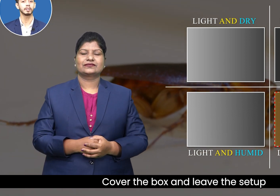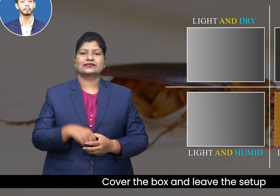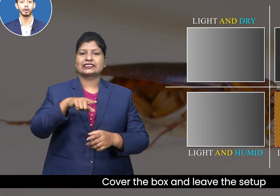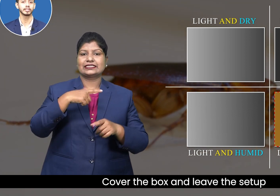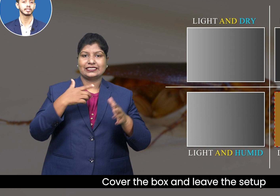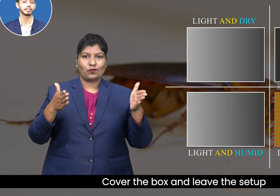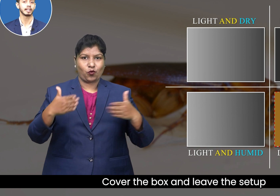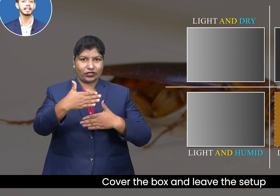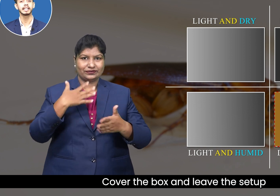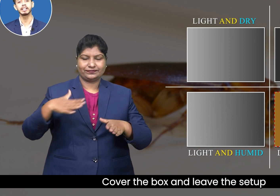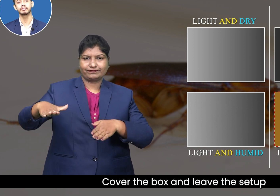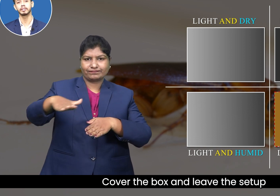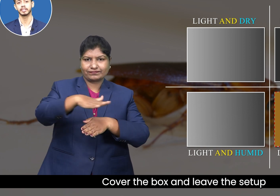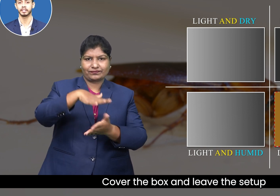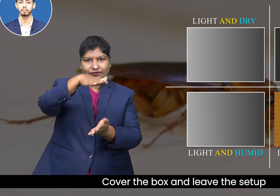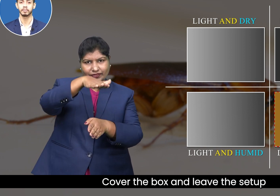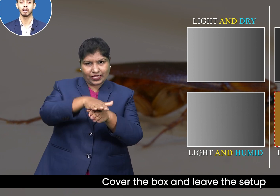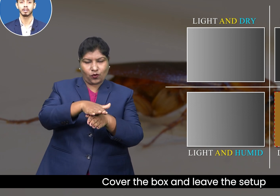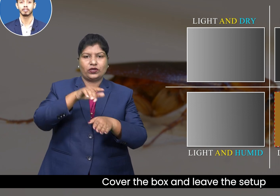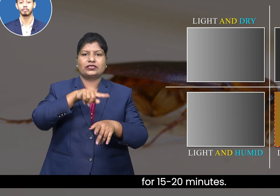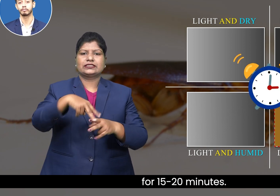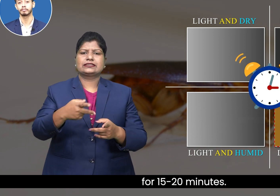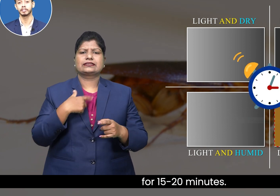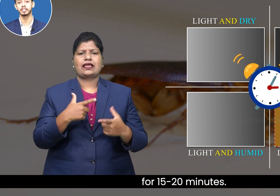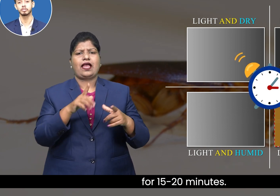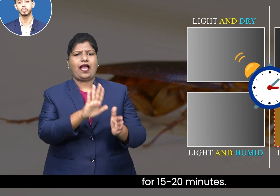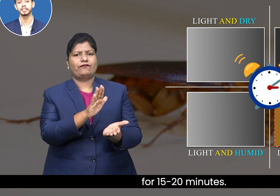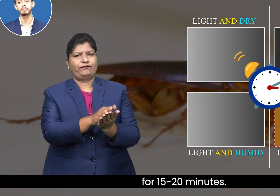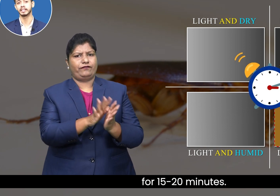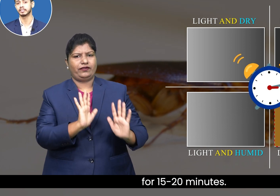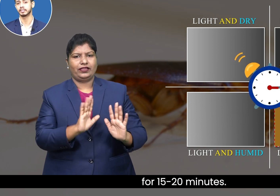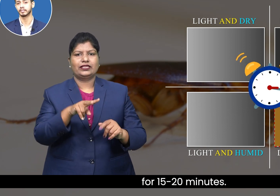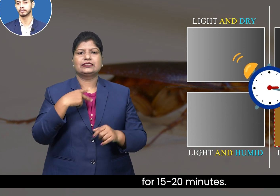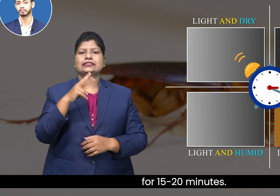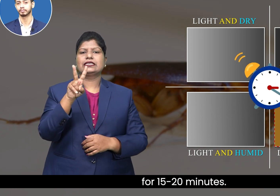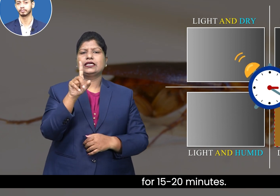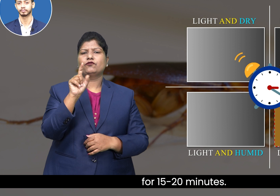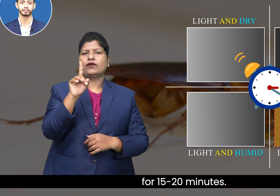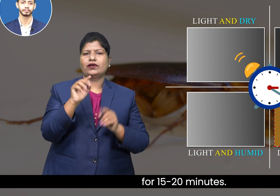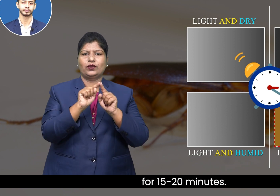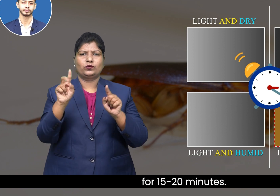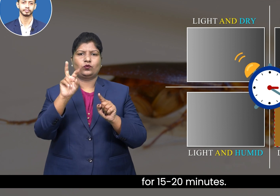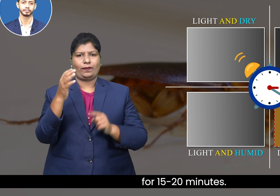Cover the box and leave the setup for 15 to 20 minutes.